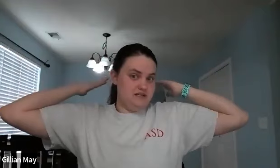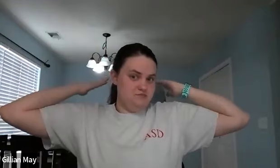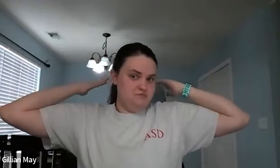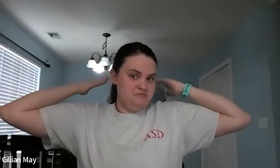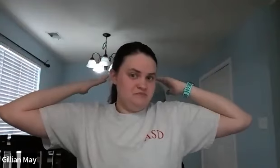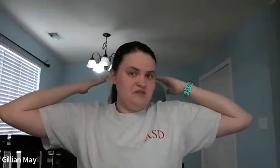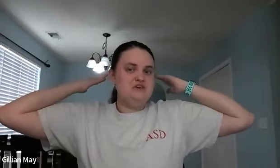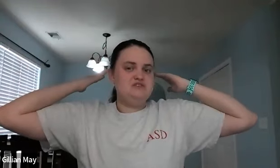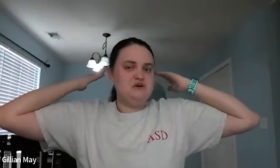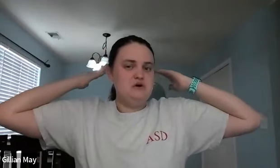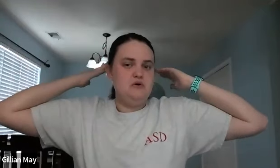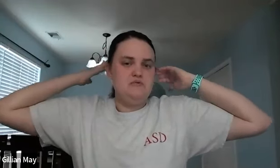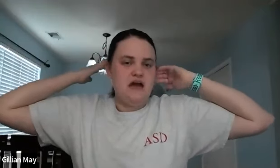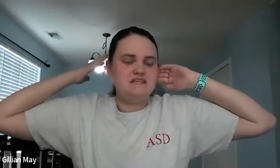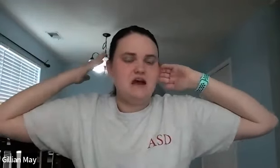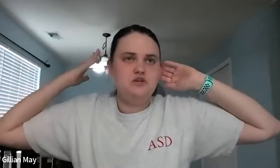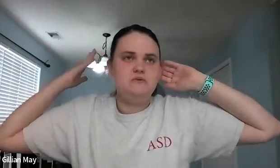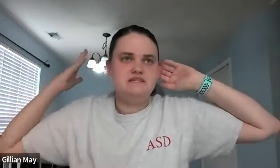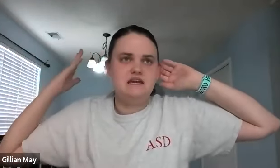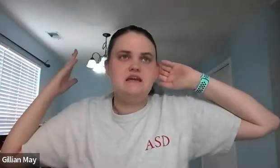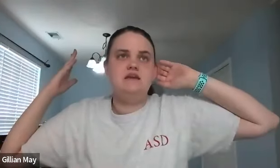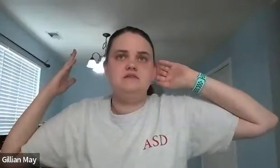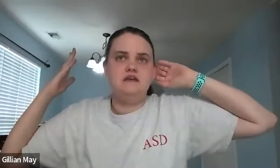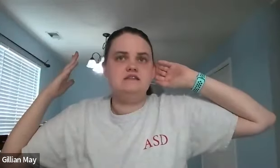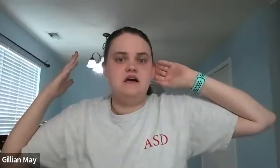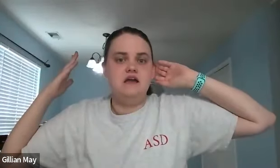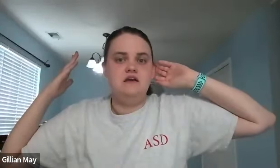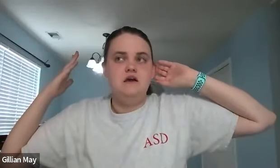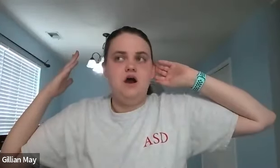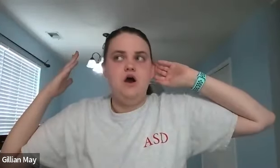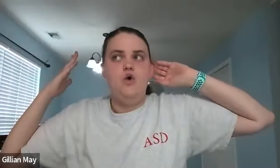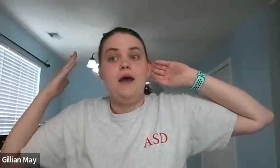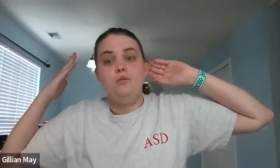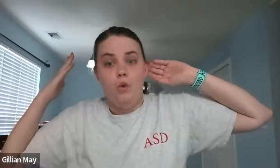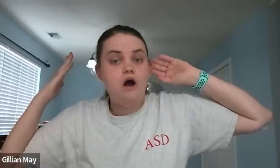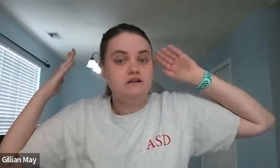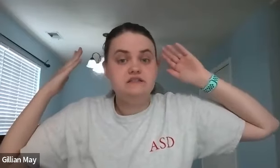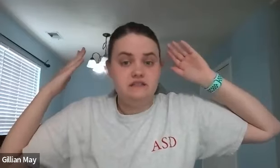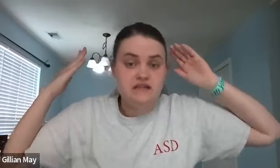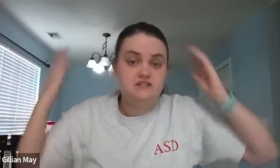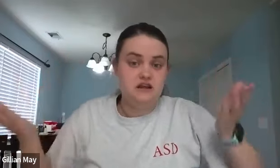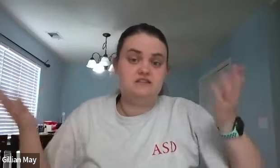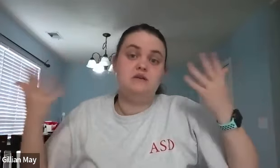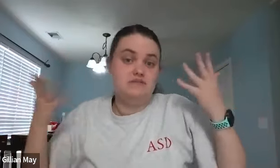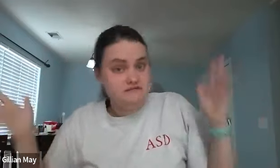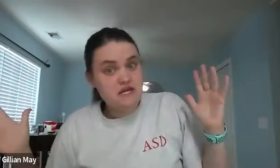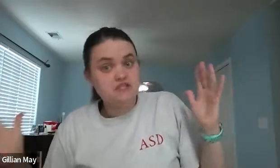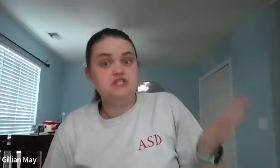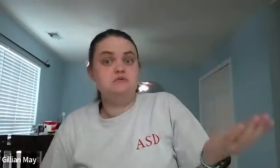us. So that's how you would say things like, oh, I walked yesterday. So like if I finished, you would